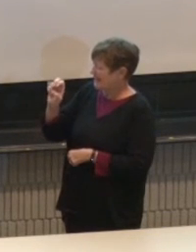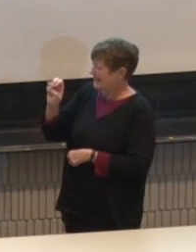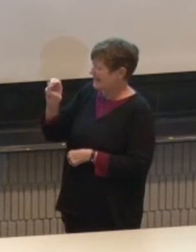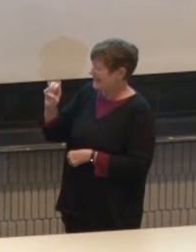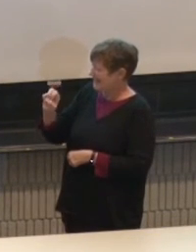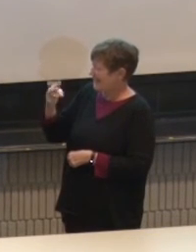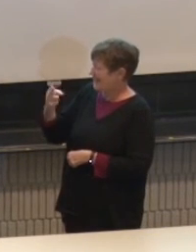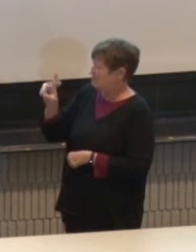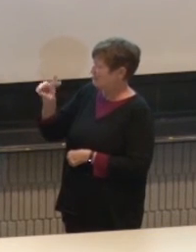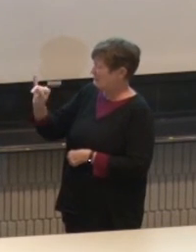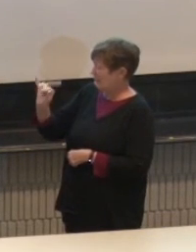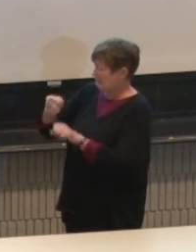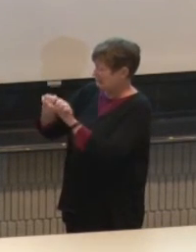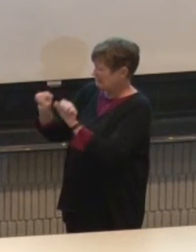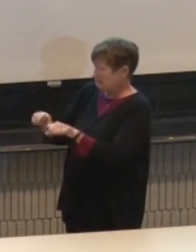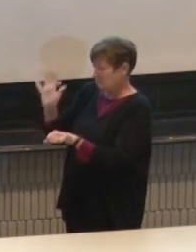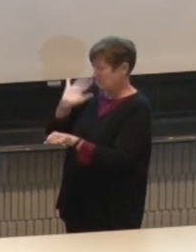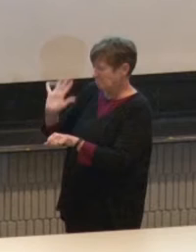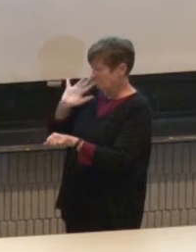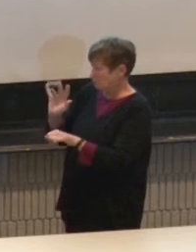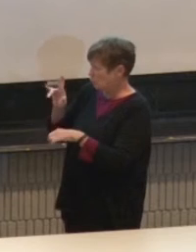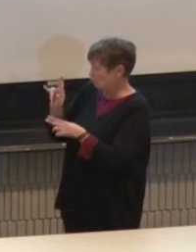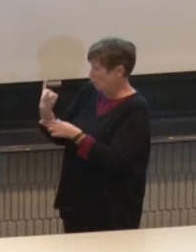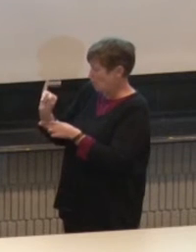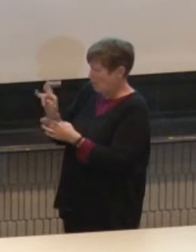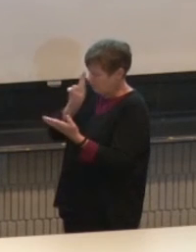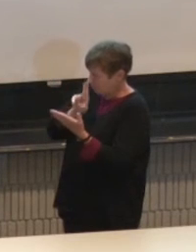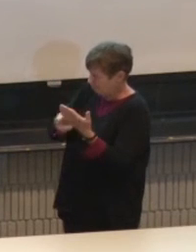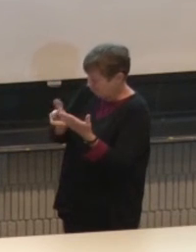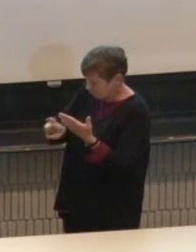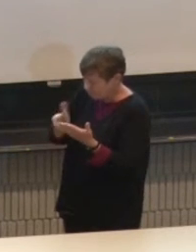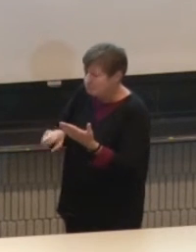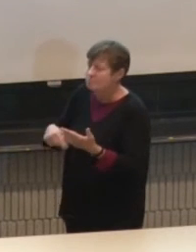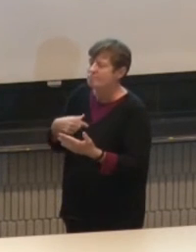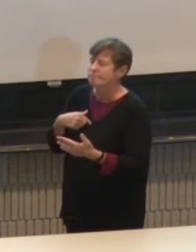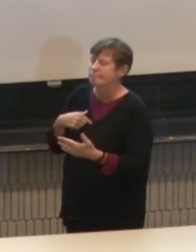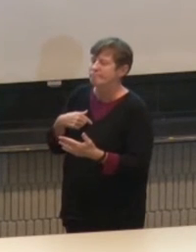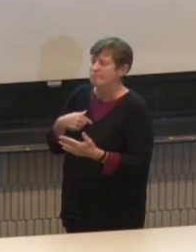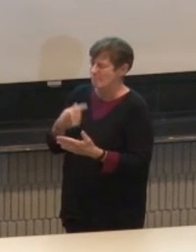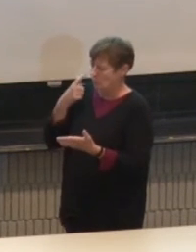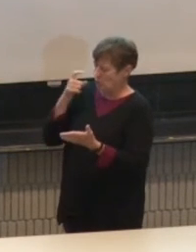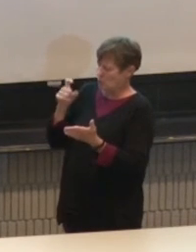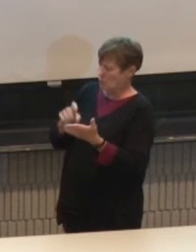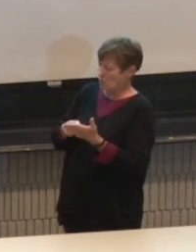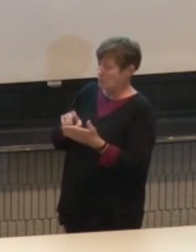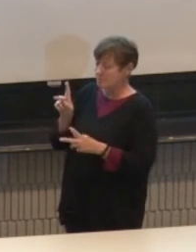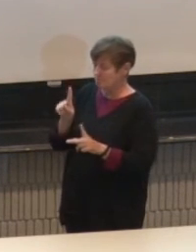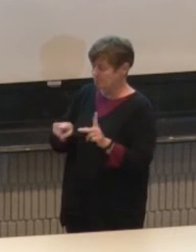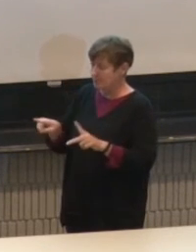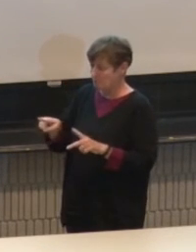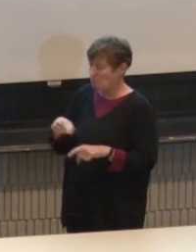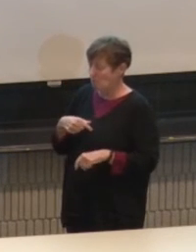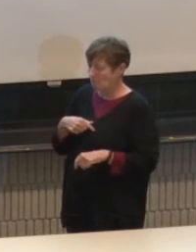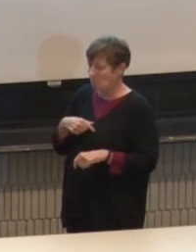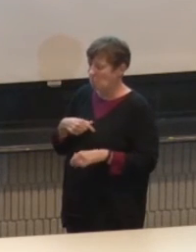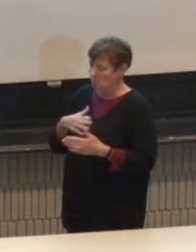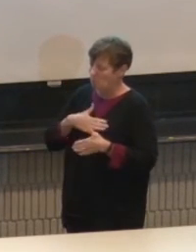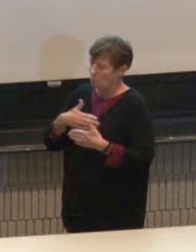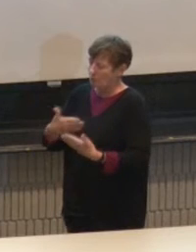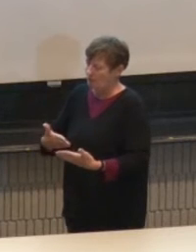Rhode Island doing research, and I noticed more and more that even if people were willing to say yes, you know, ASL is an option